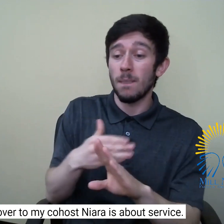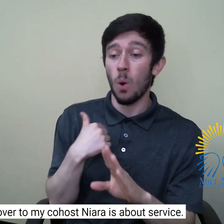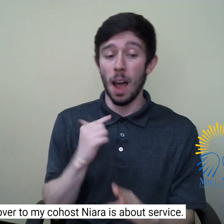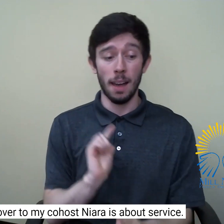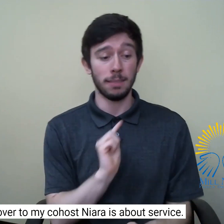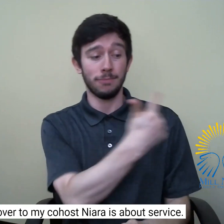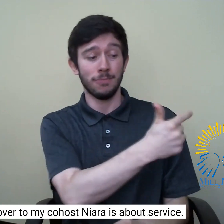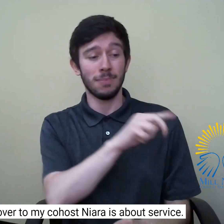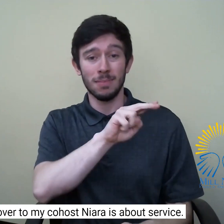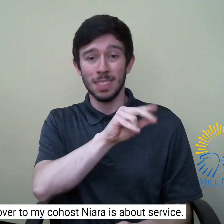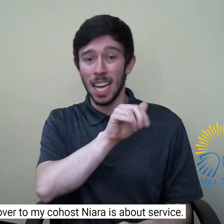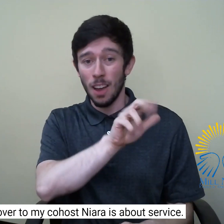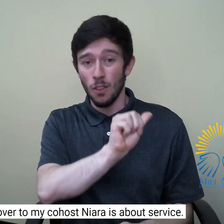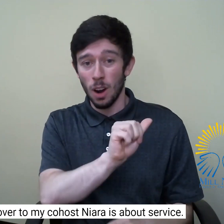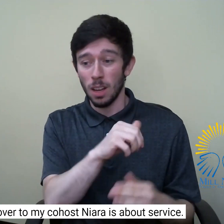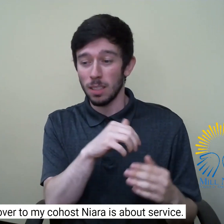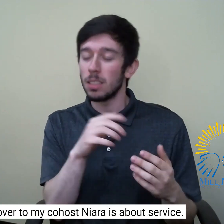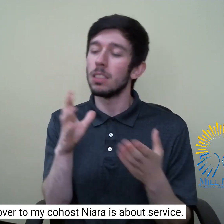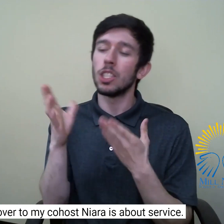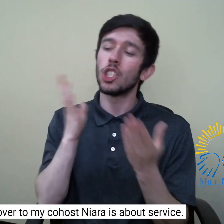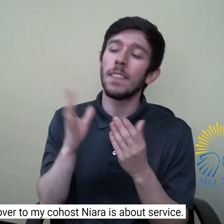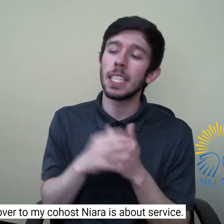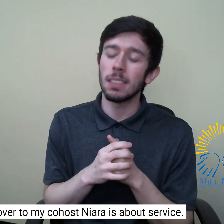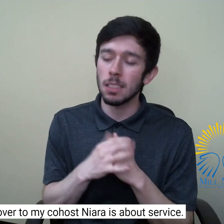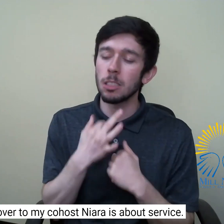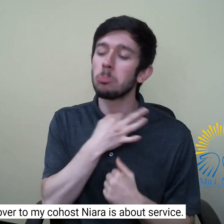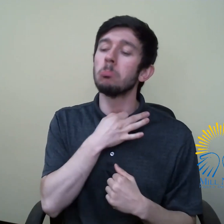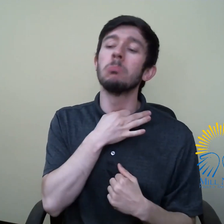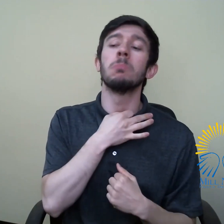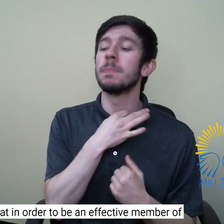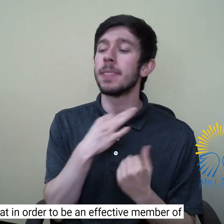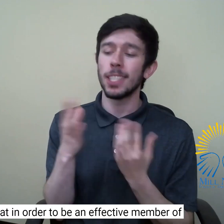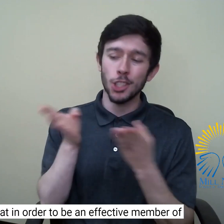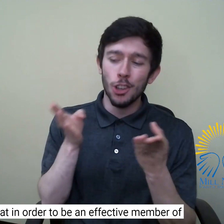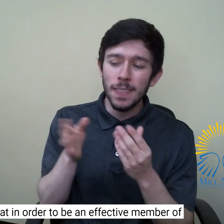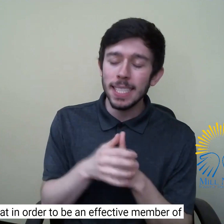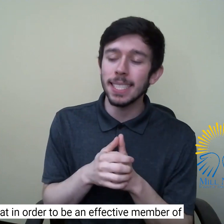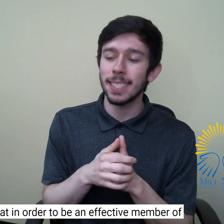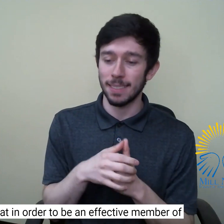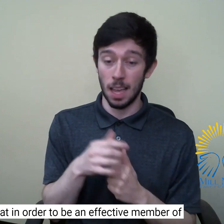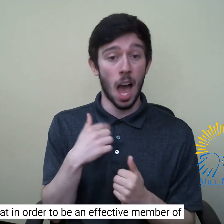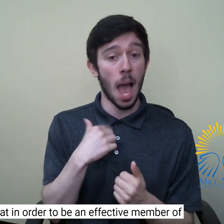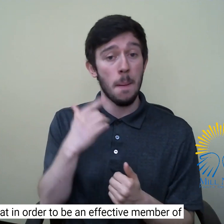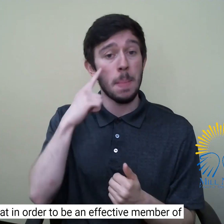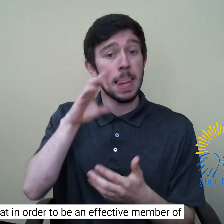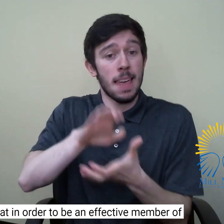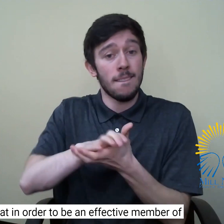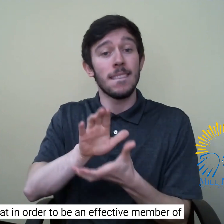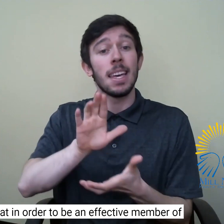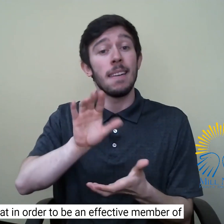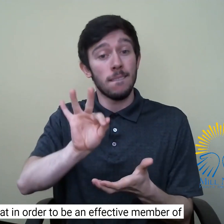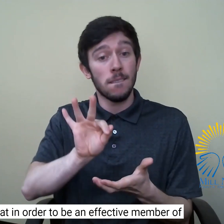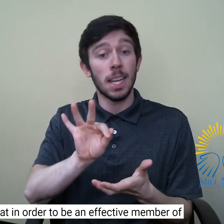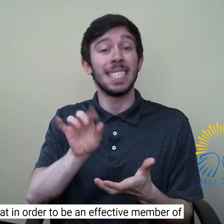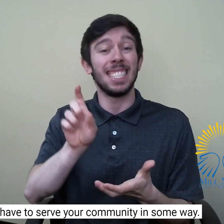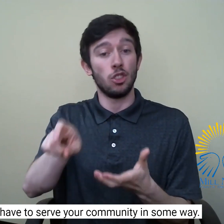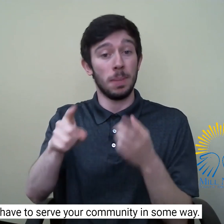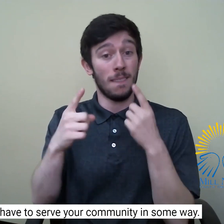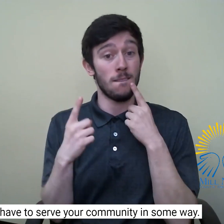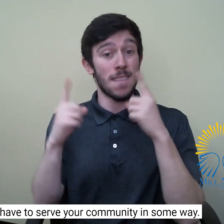my co-host, Naira, is about service. I believe that in order to be an effective member of Congress, you have